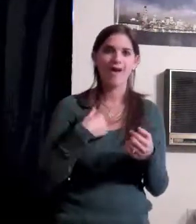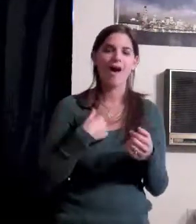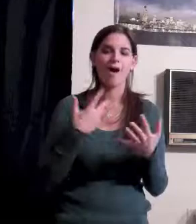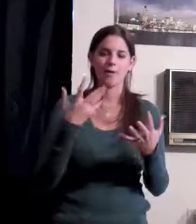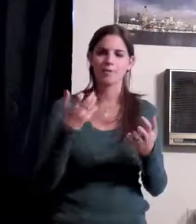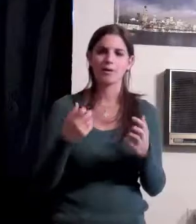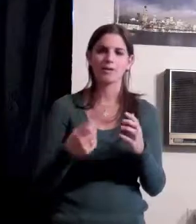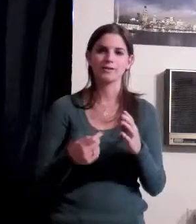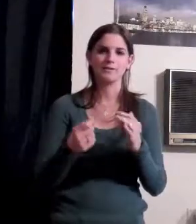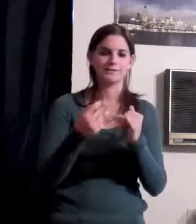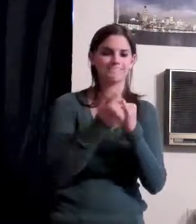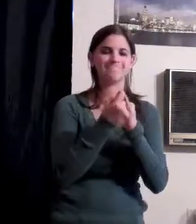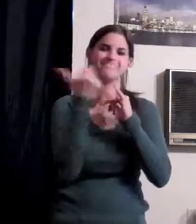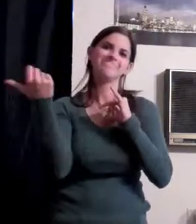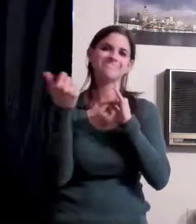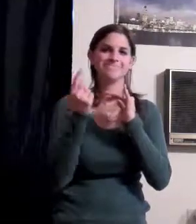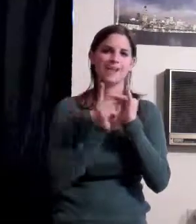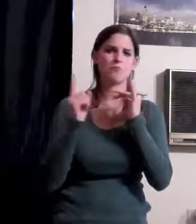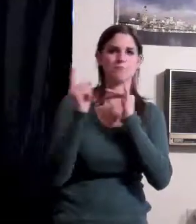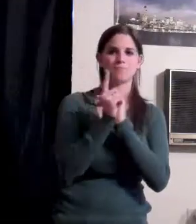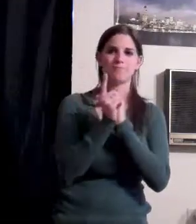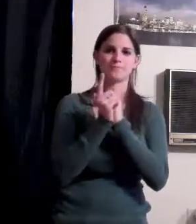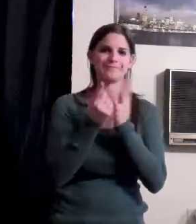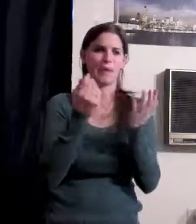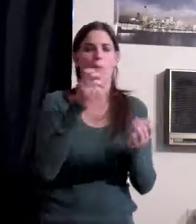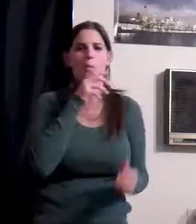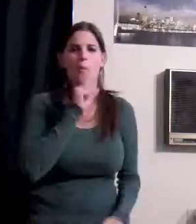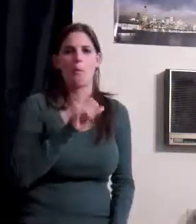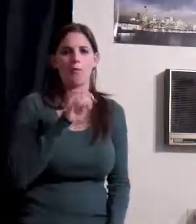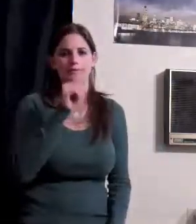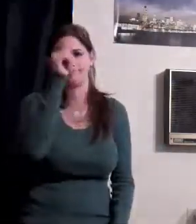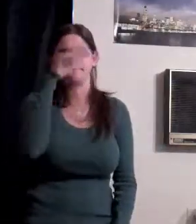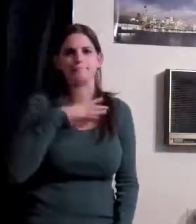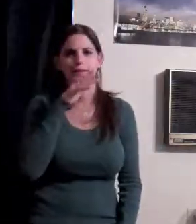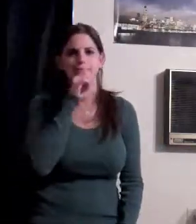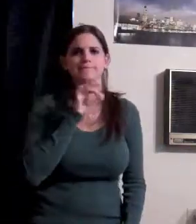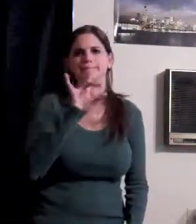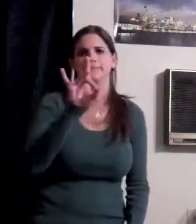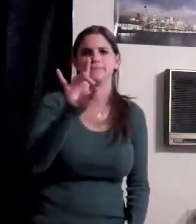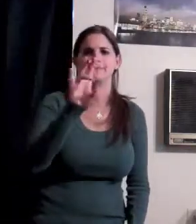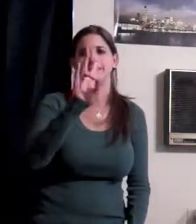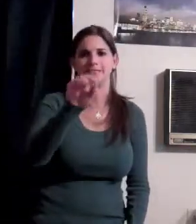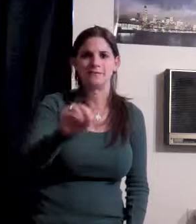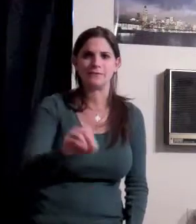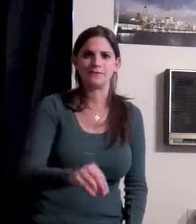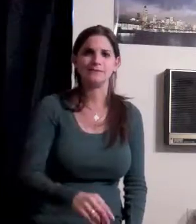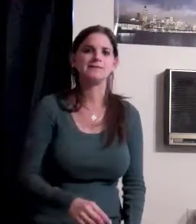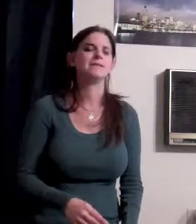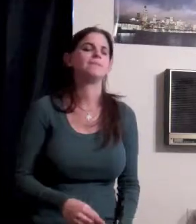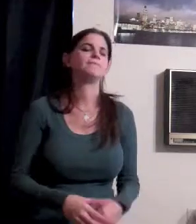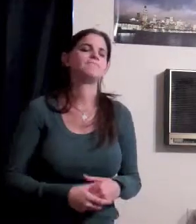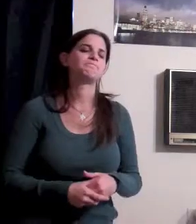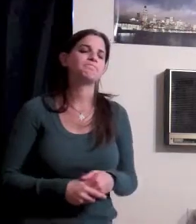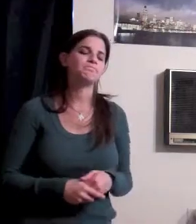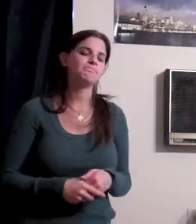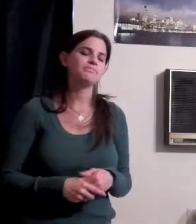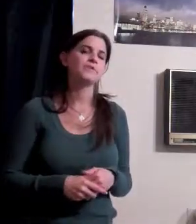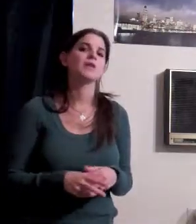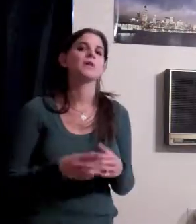70-year-old who wanted his new hip so he could be back golfing or gardening. No, front of the line. So by now I was walking in the lobby, and of course